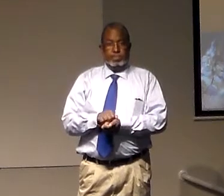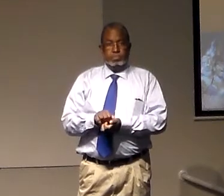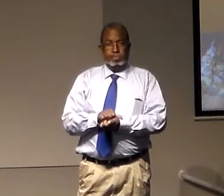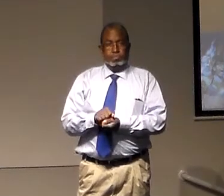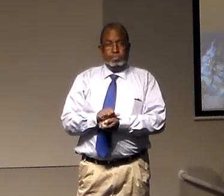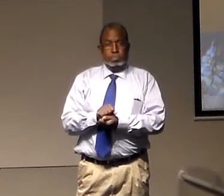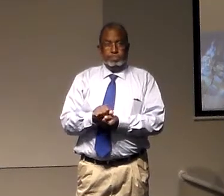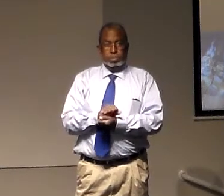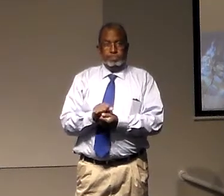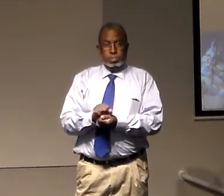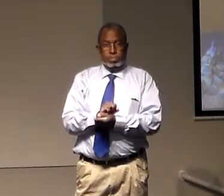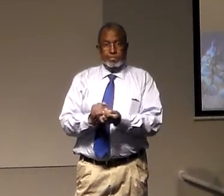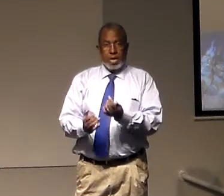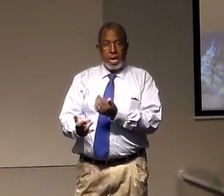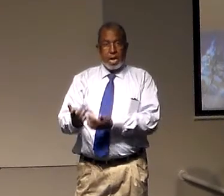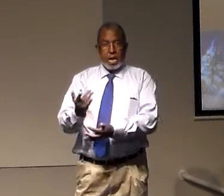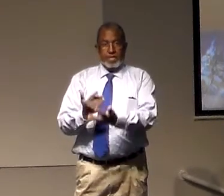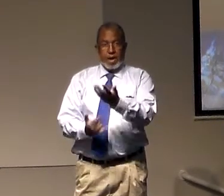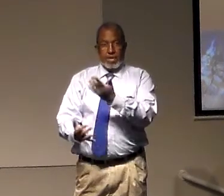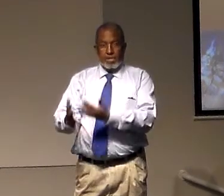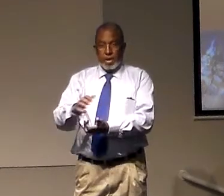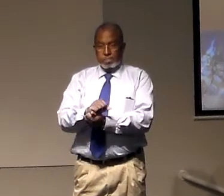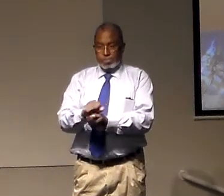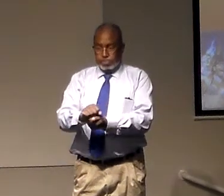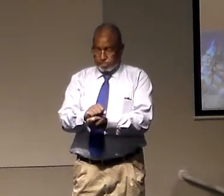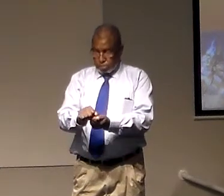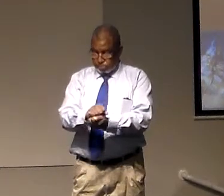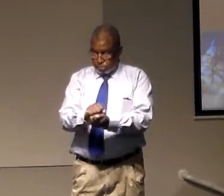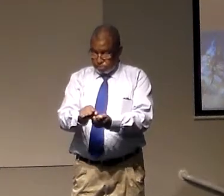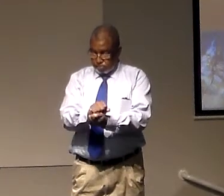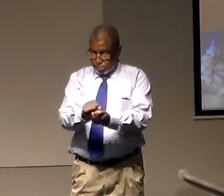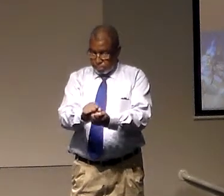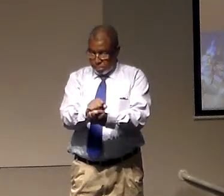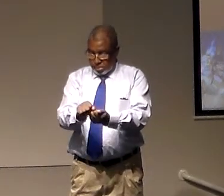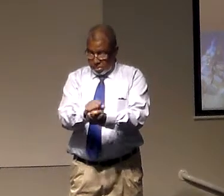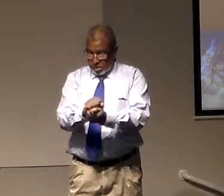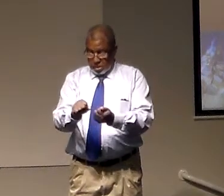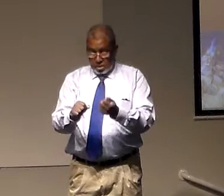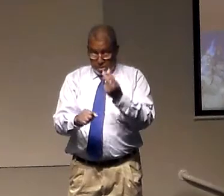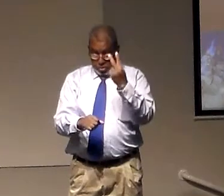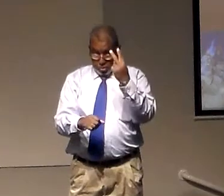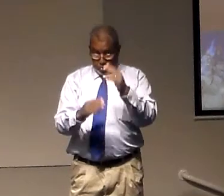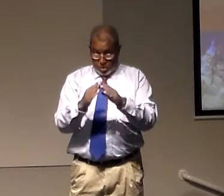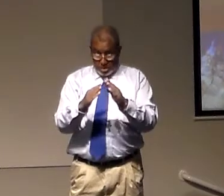And the Lord began to destroy Sodom and Gomorrah because